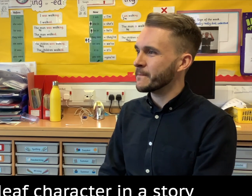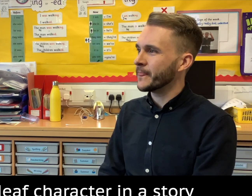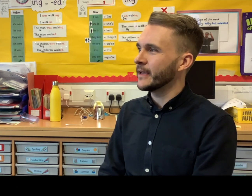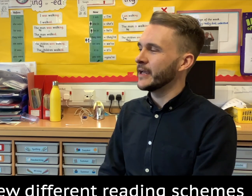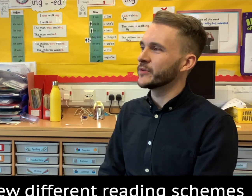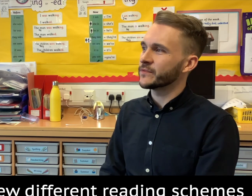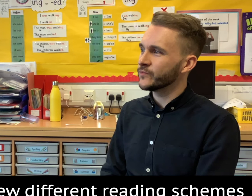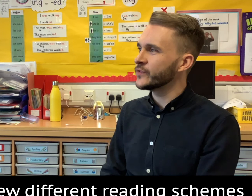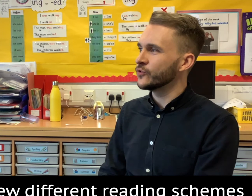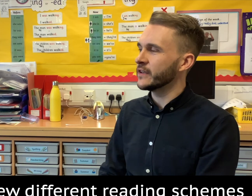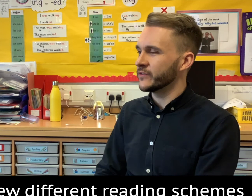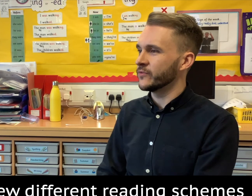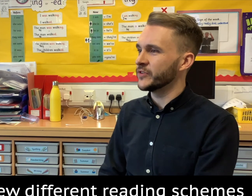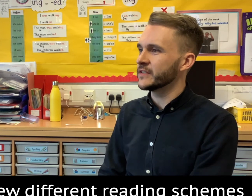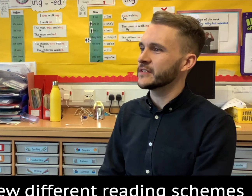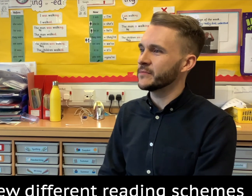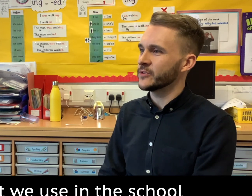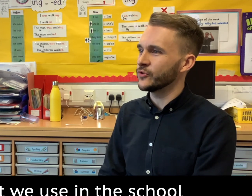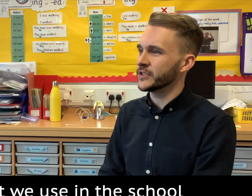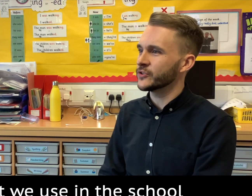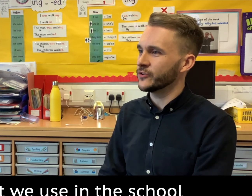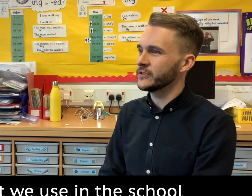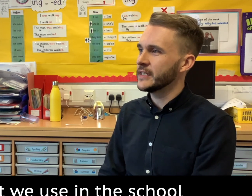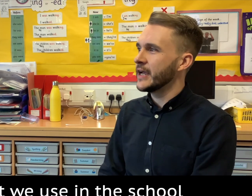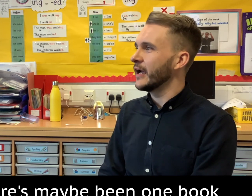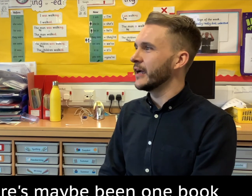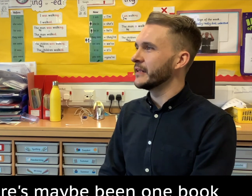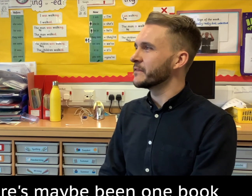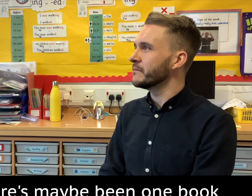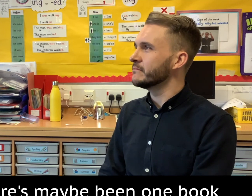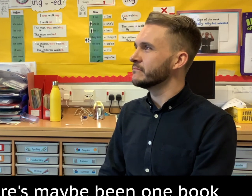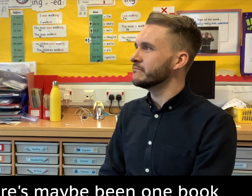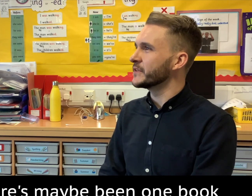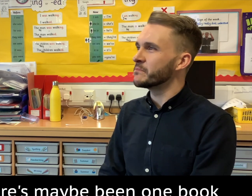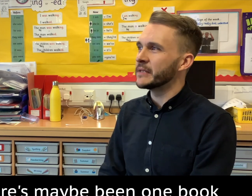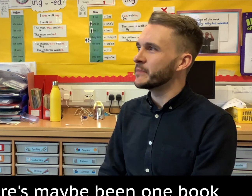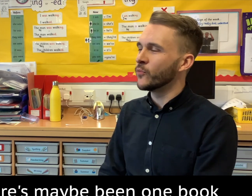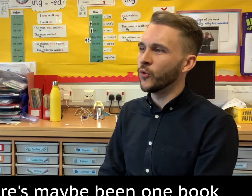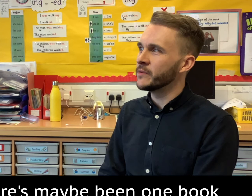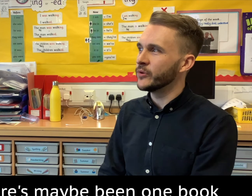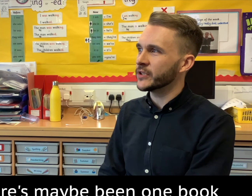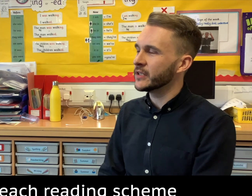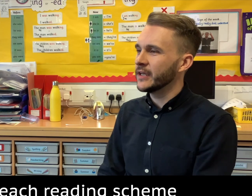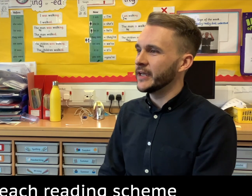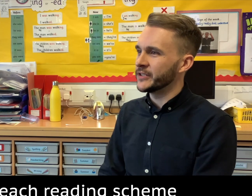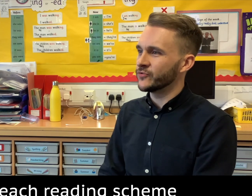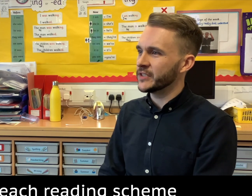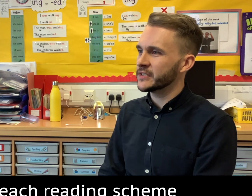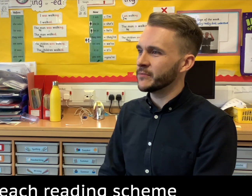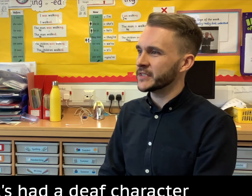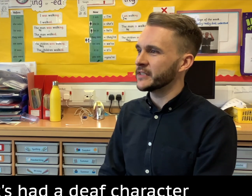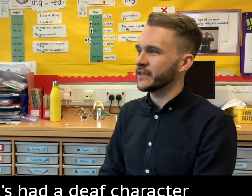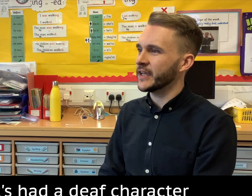story. There's a few different reading schemes that we use in the school, and there's maybe been one book in each